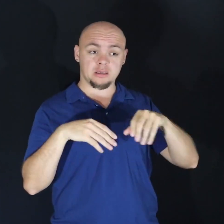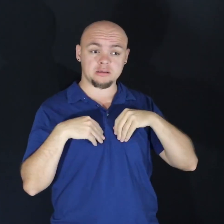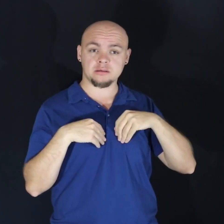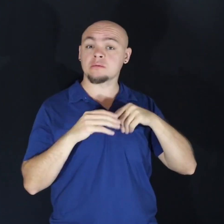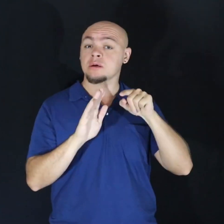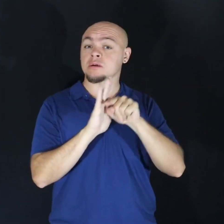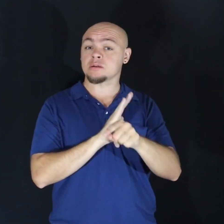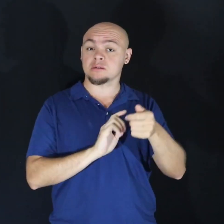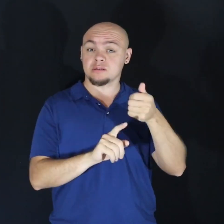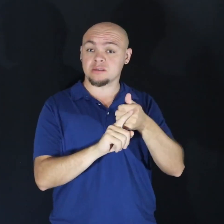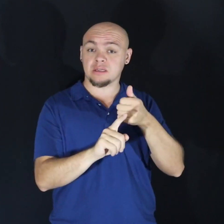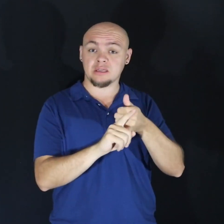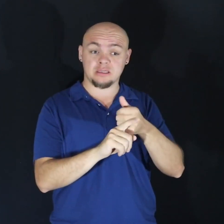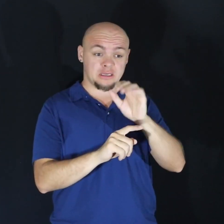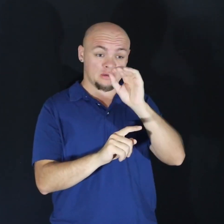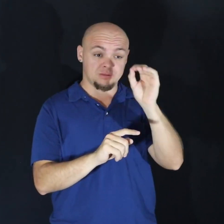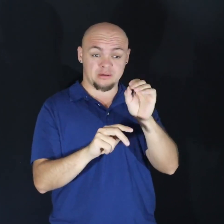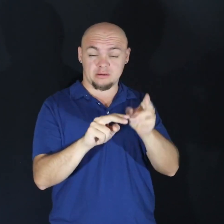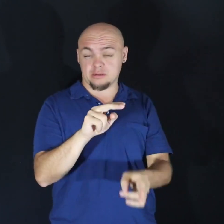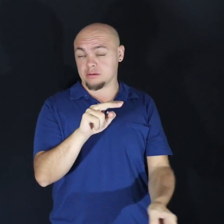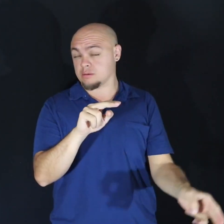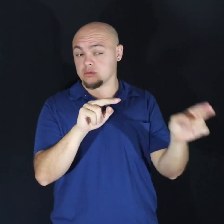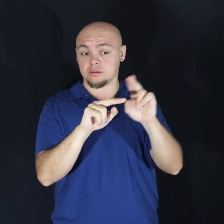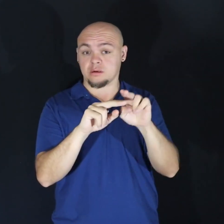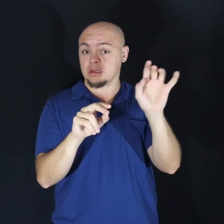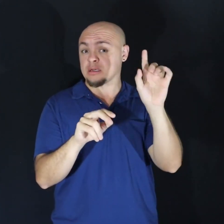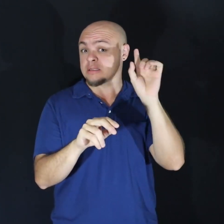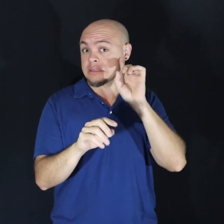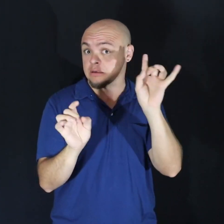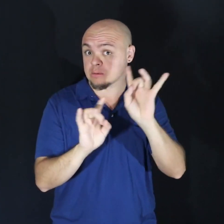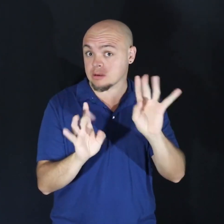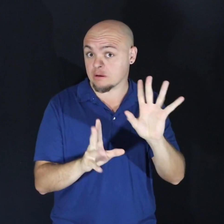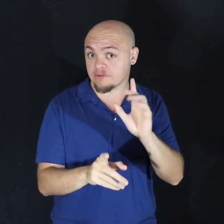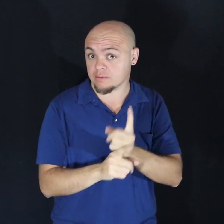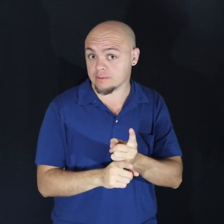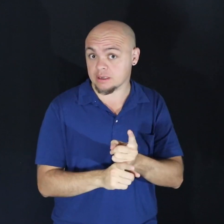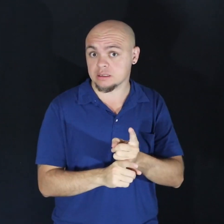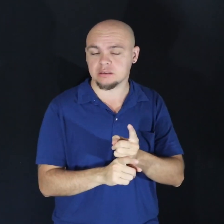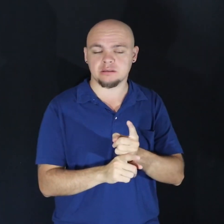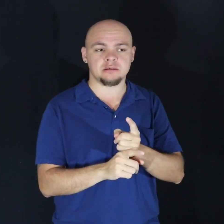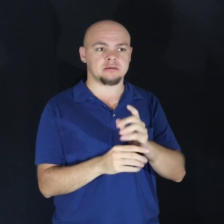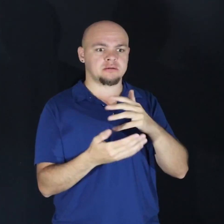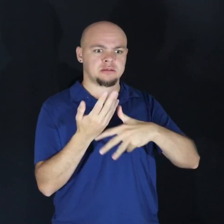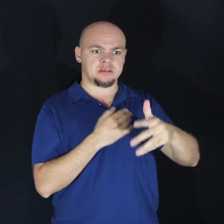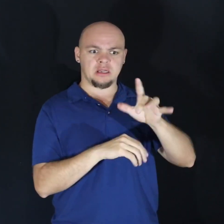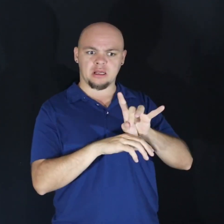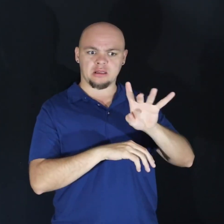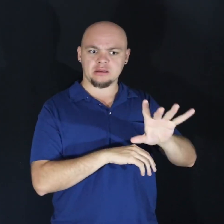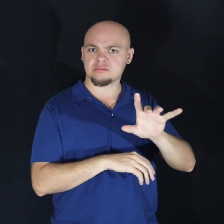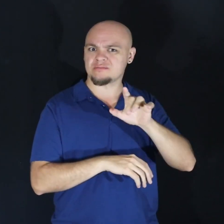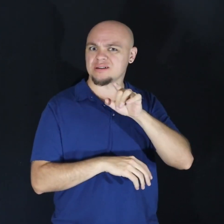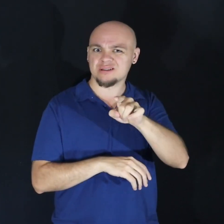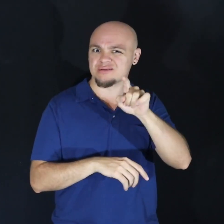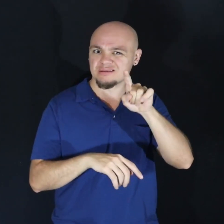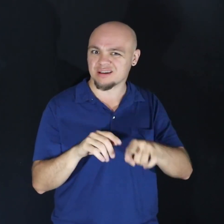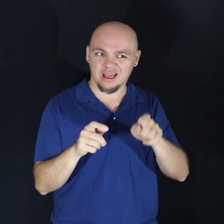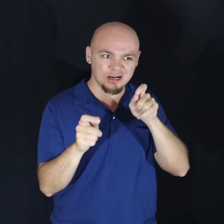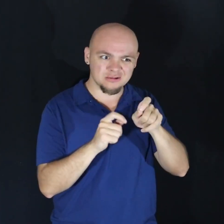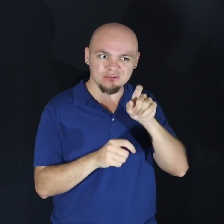rates skyrocket. Sounds terrible, right? Being excluded from society for something that you can't